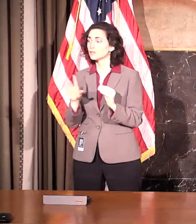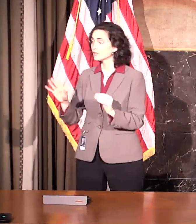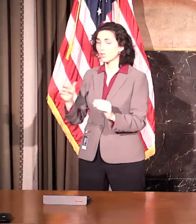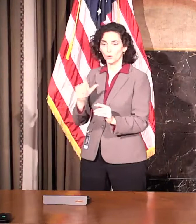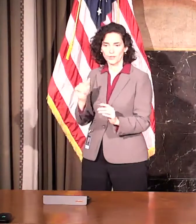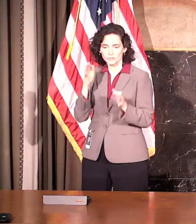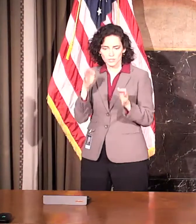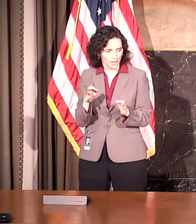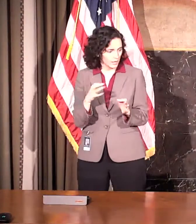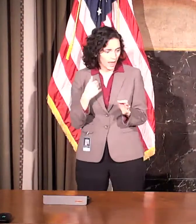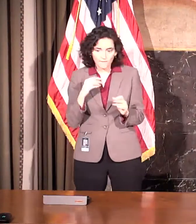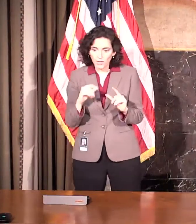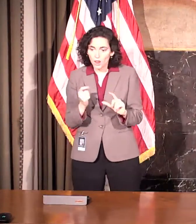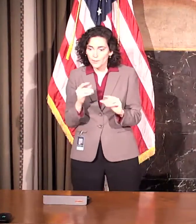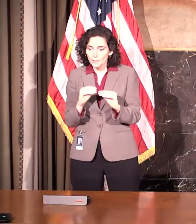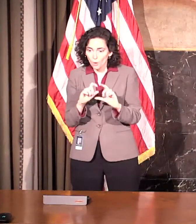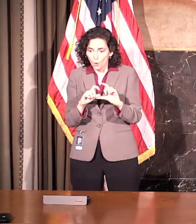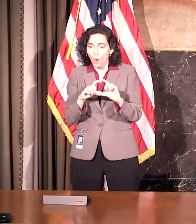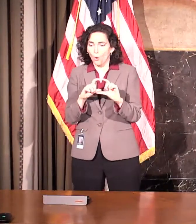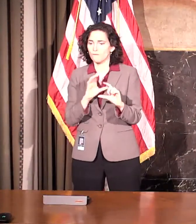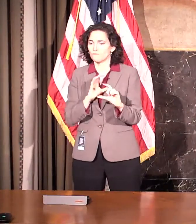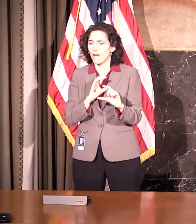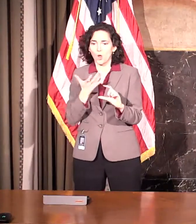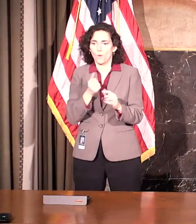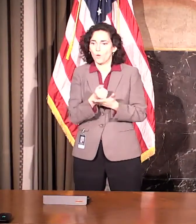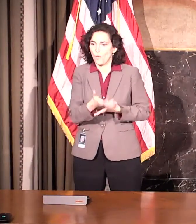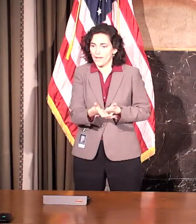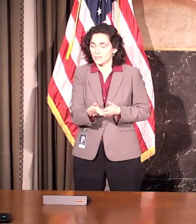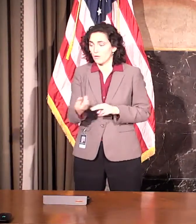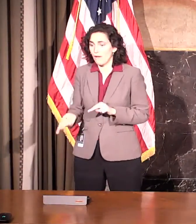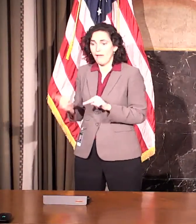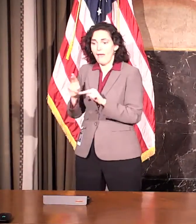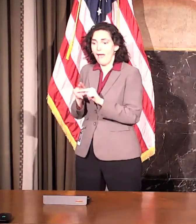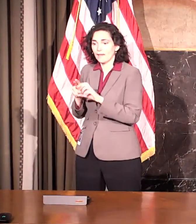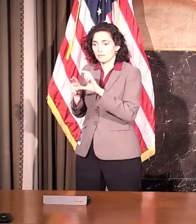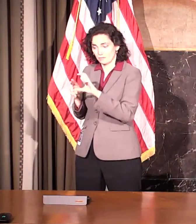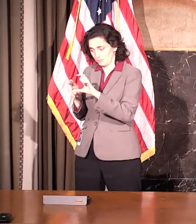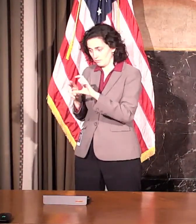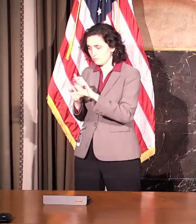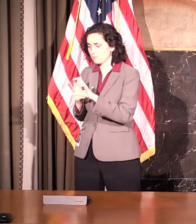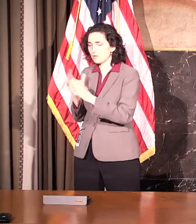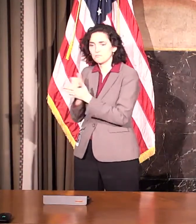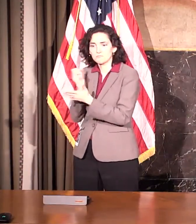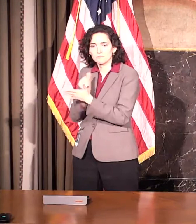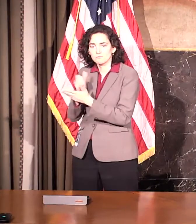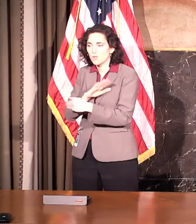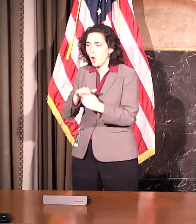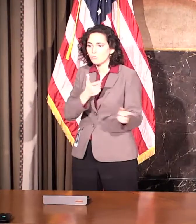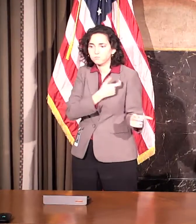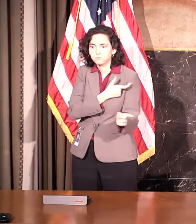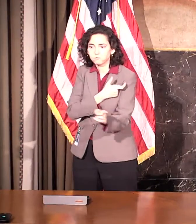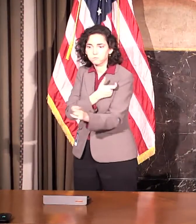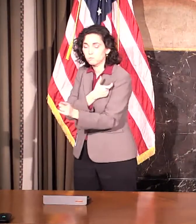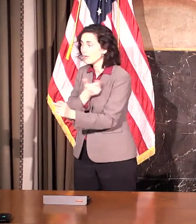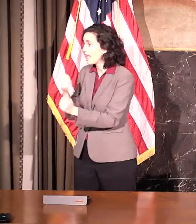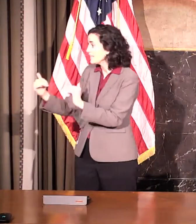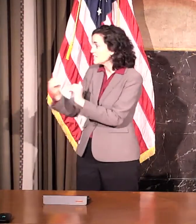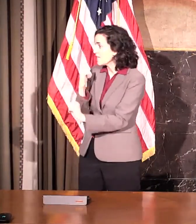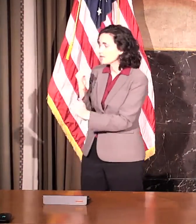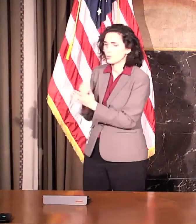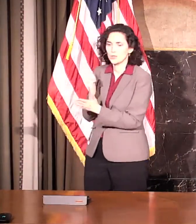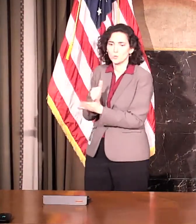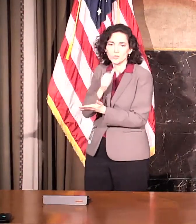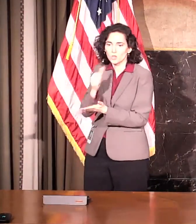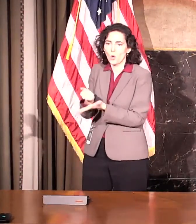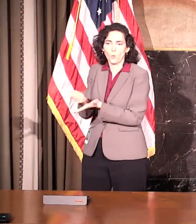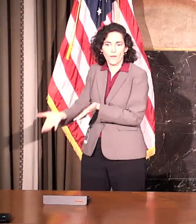any vaccine. So hospitals are using those extra doses. We're getting every bit worth of it that's being sent to us from the federal